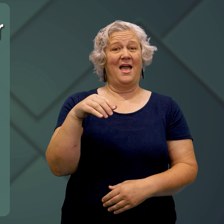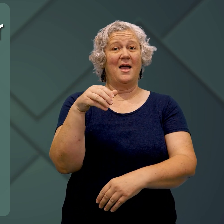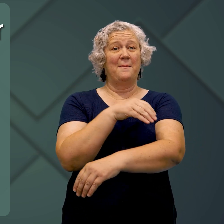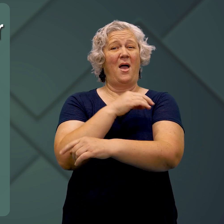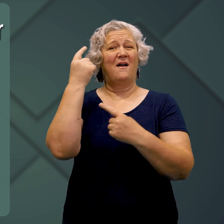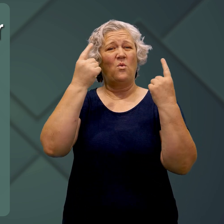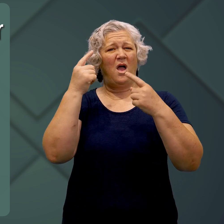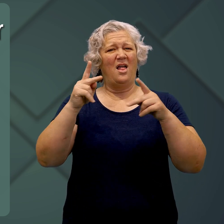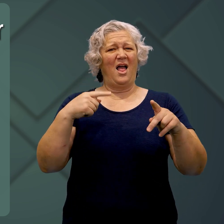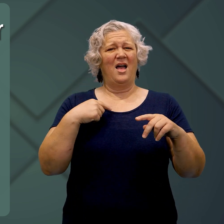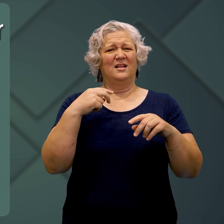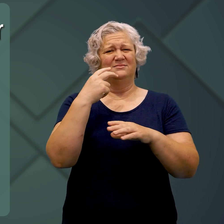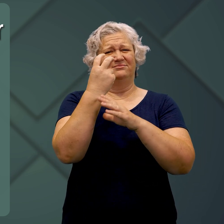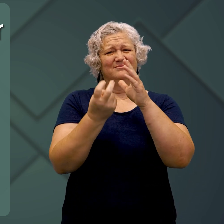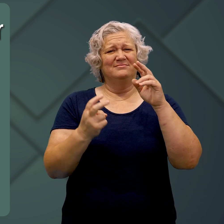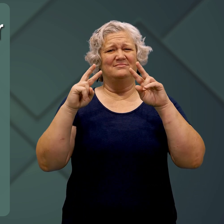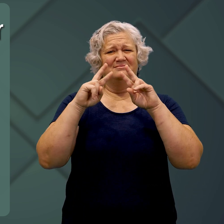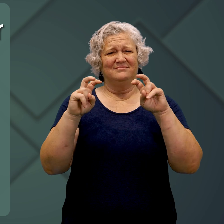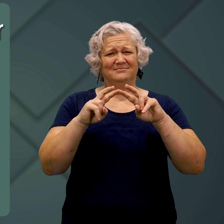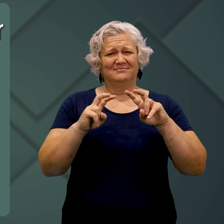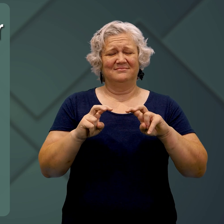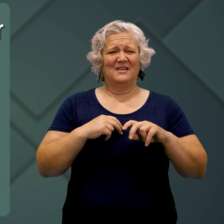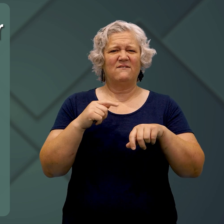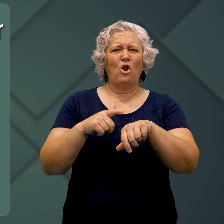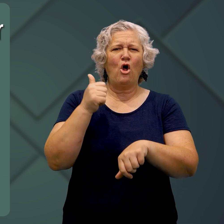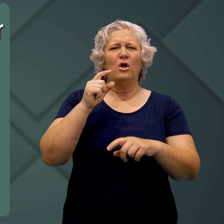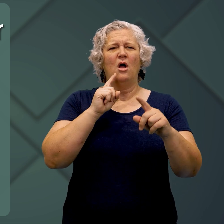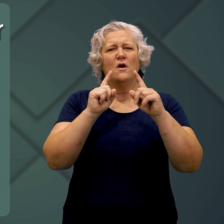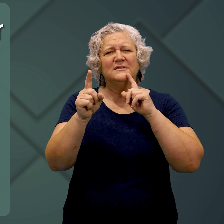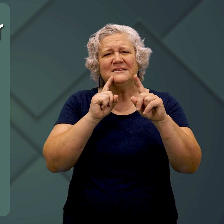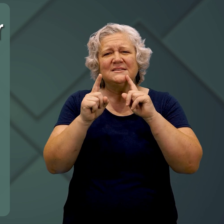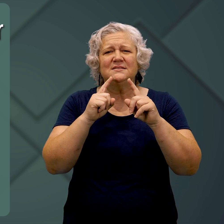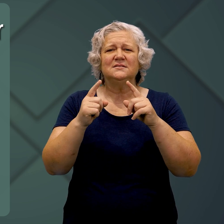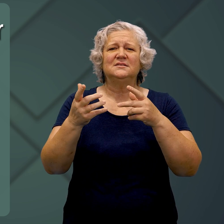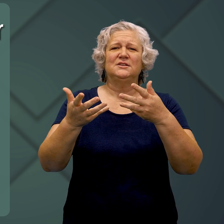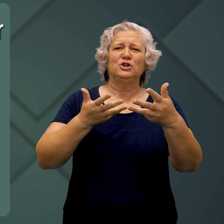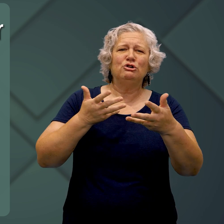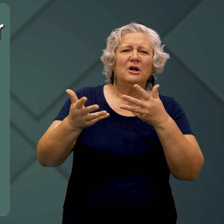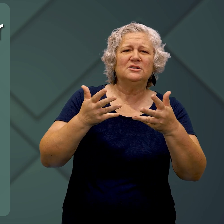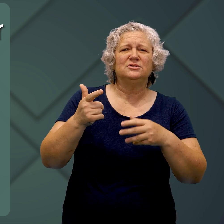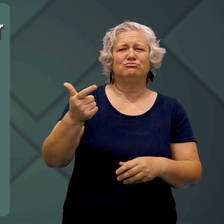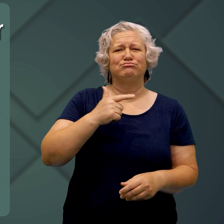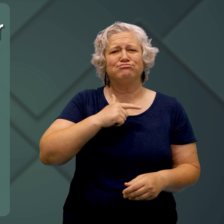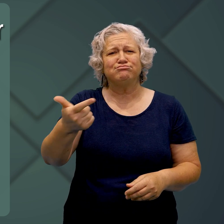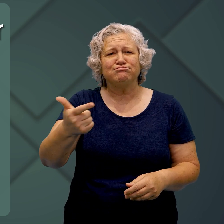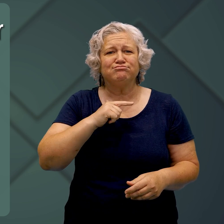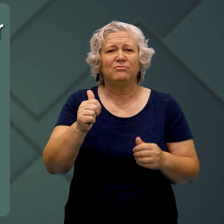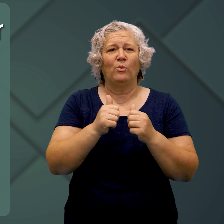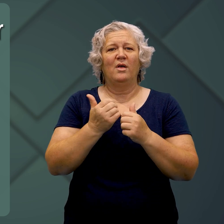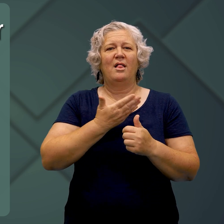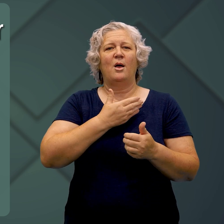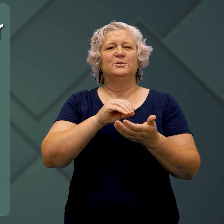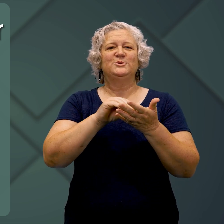That allows us to go deeper and have longer conversations and interactions with our students and with our loved